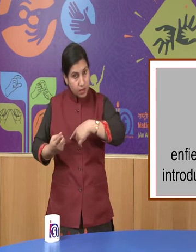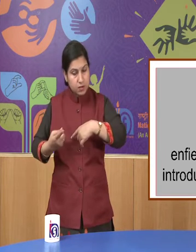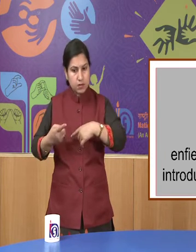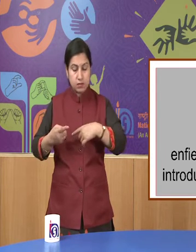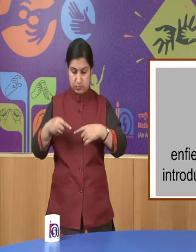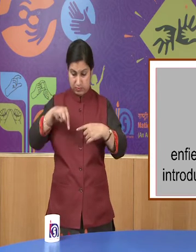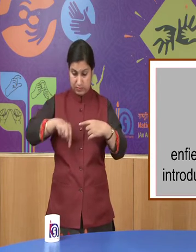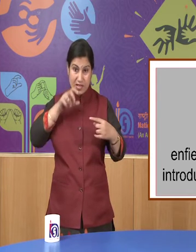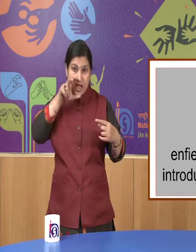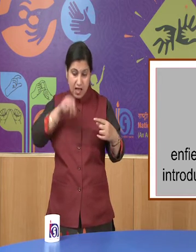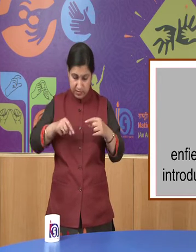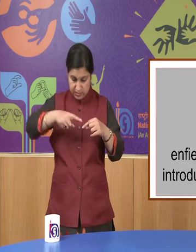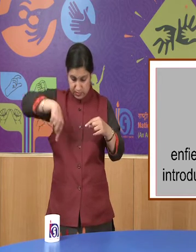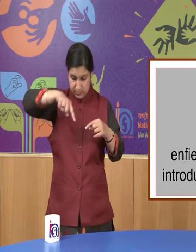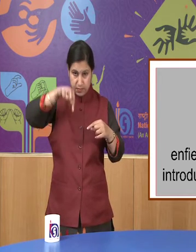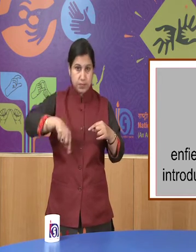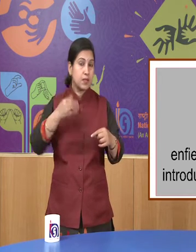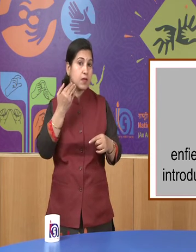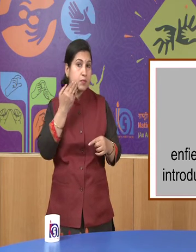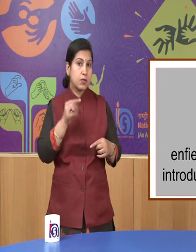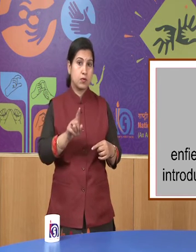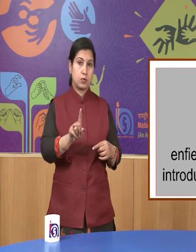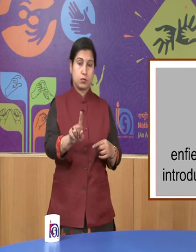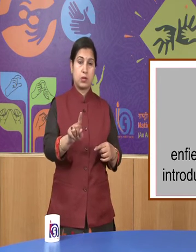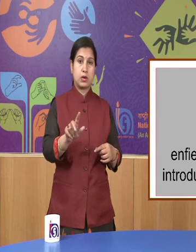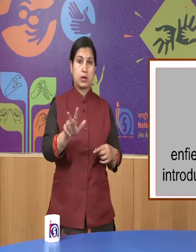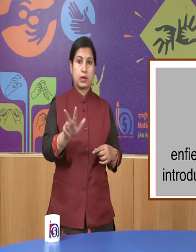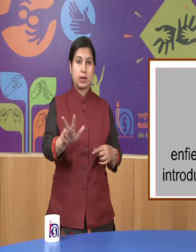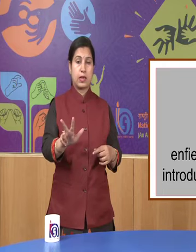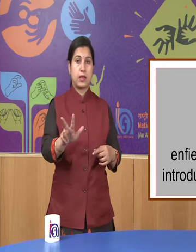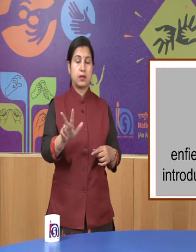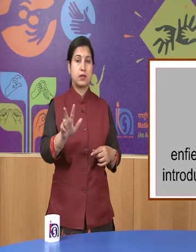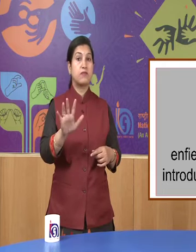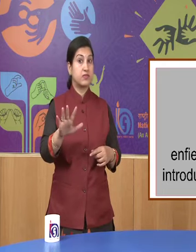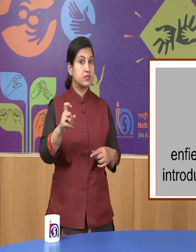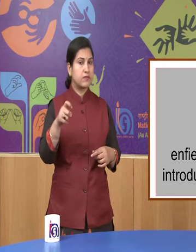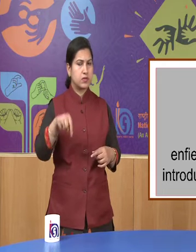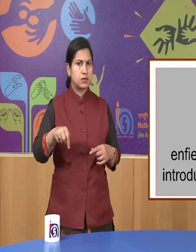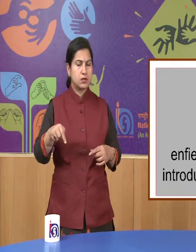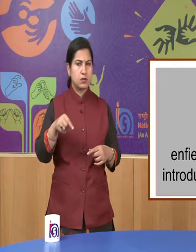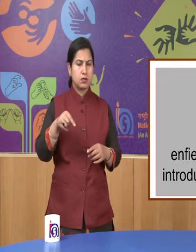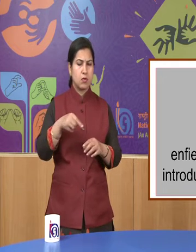In the year 1857, the soldiers came to know that the